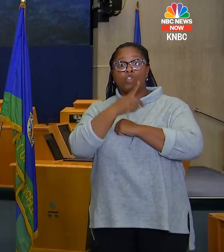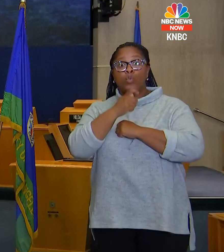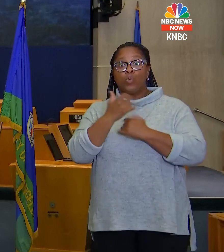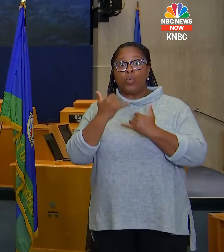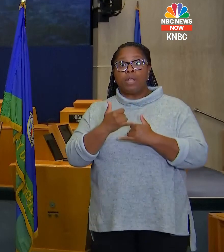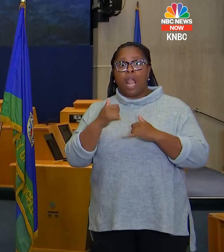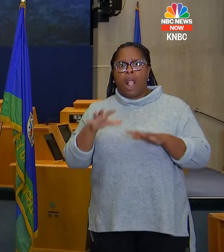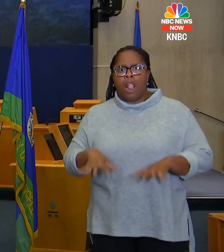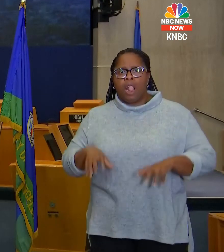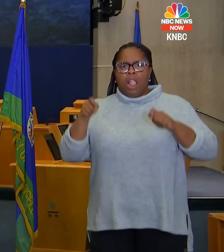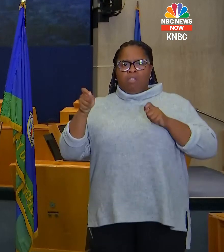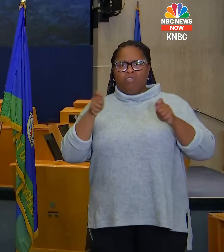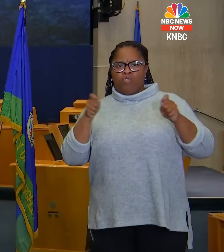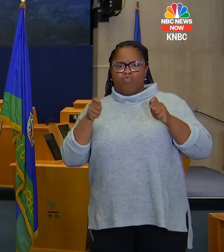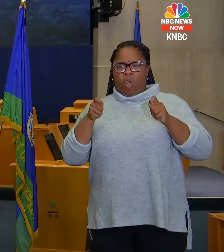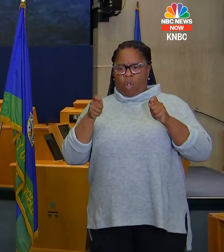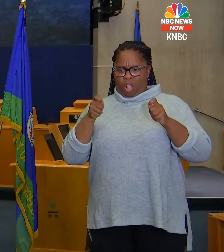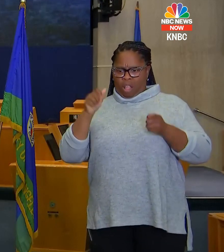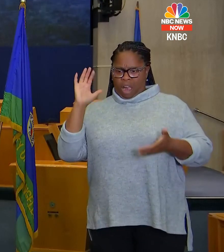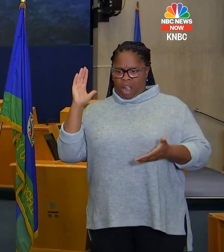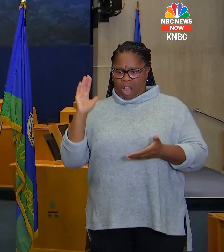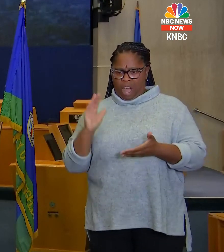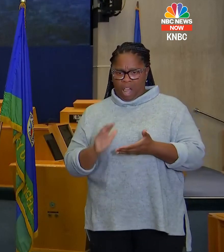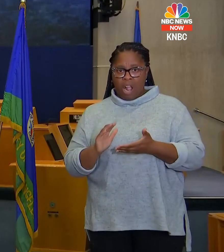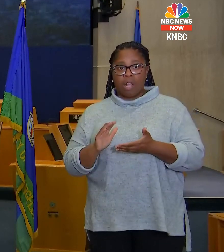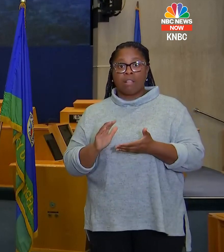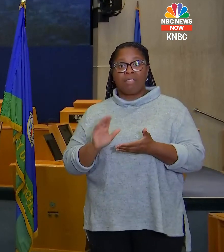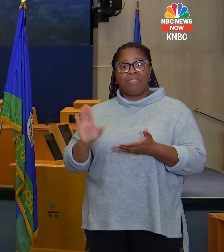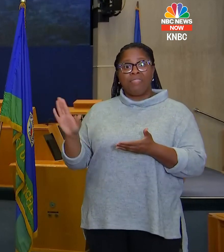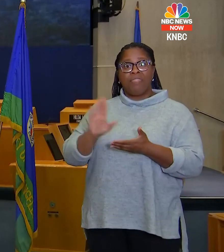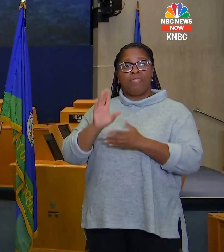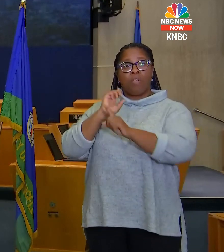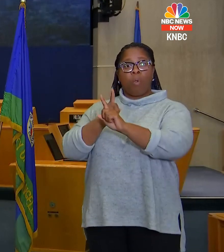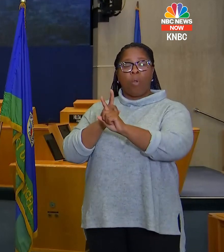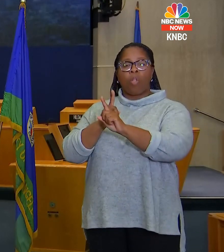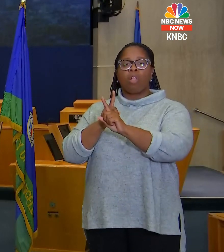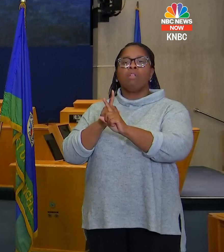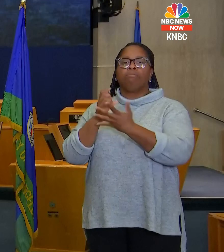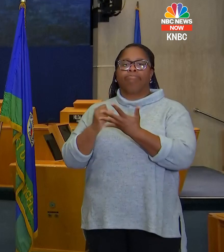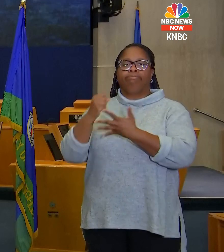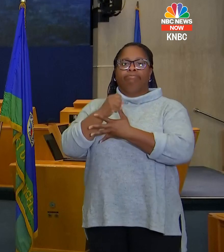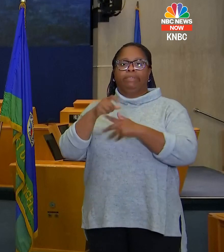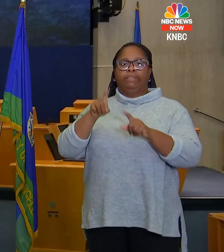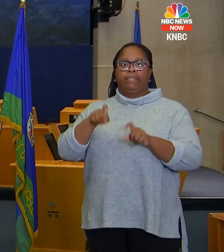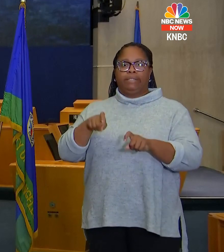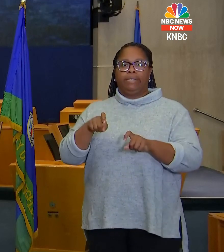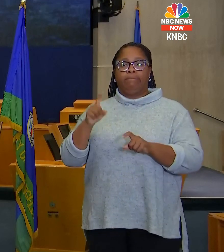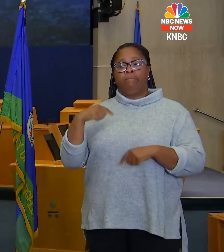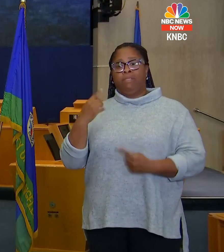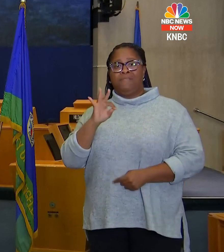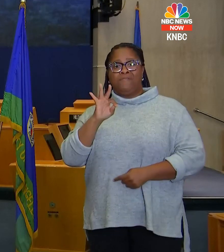in this pandemic have prioritized testing. As of Friday, March 20th,